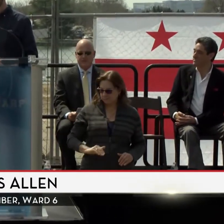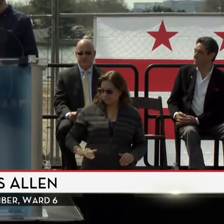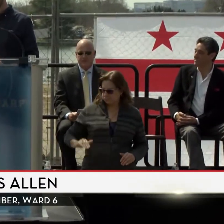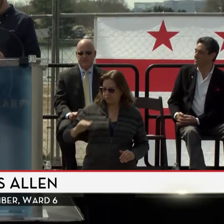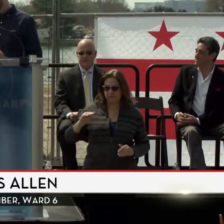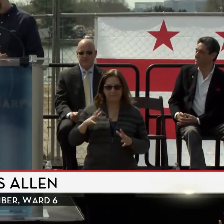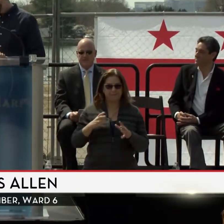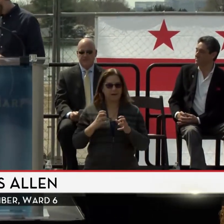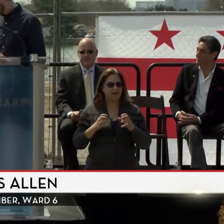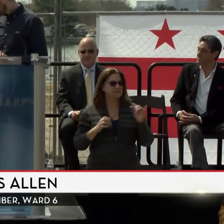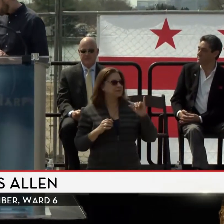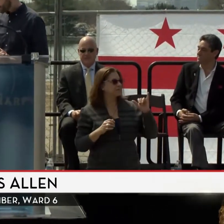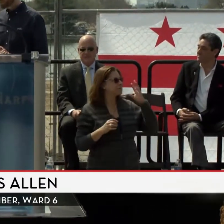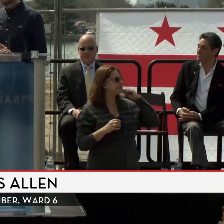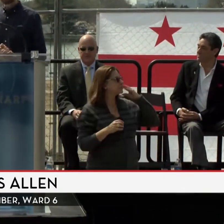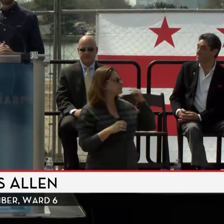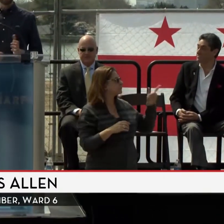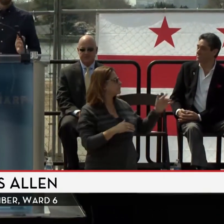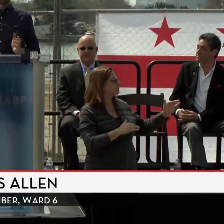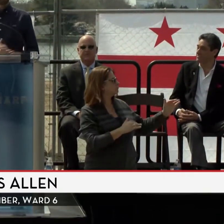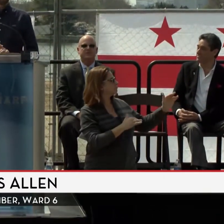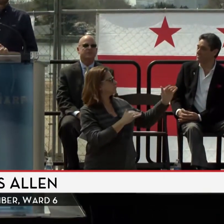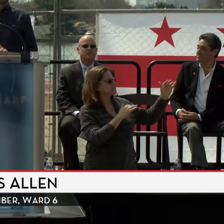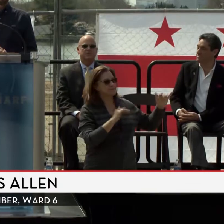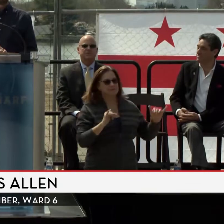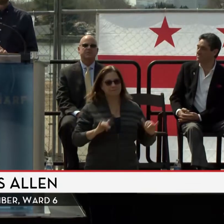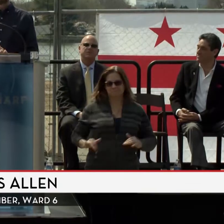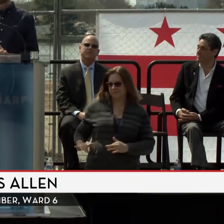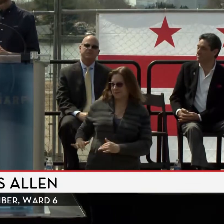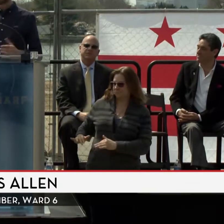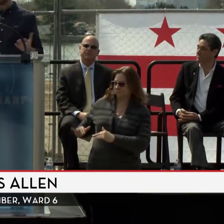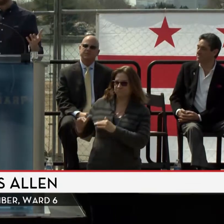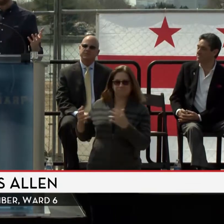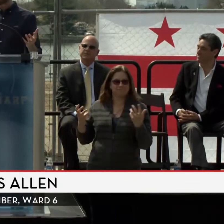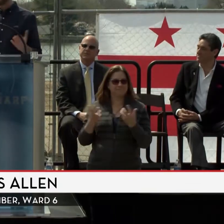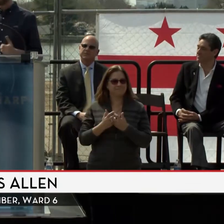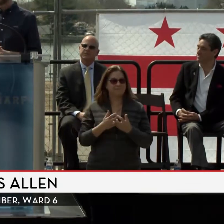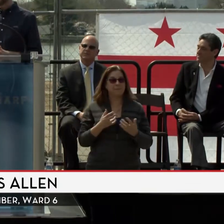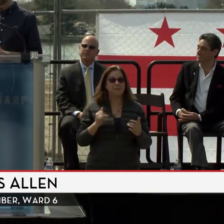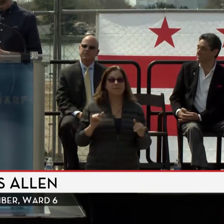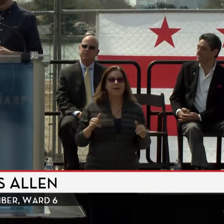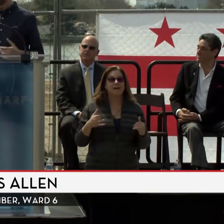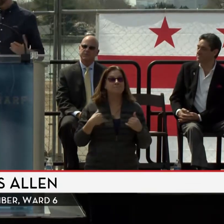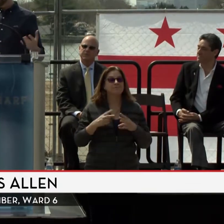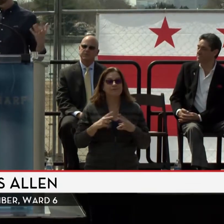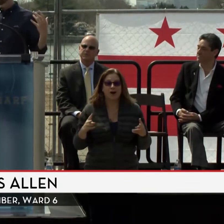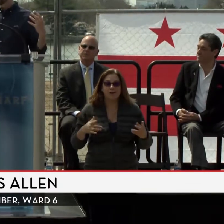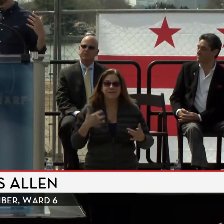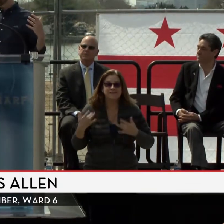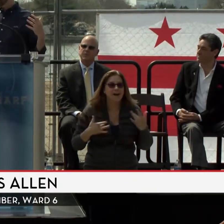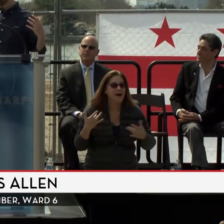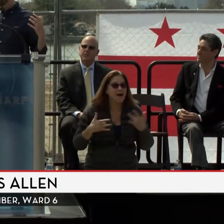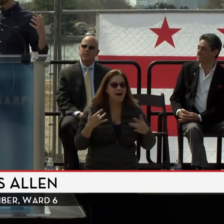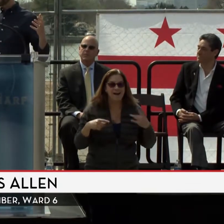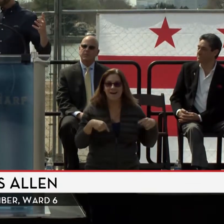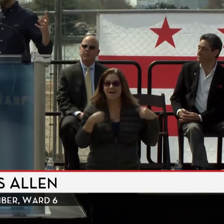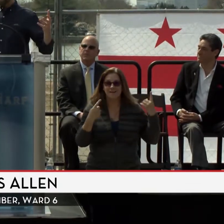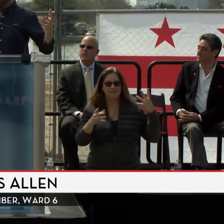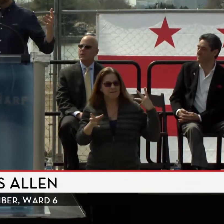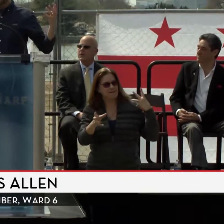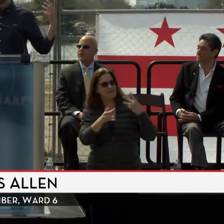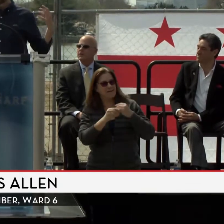with that, so it's a lot of fun. But I'm proud to be here, and one of the things I'm most excited about what I've seen over this last year has really been the way in